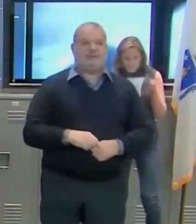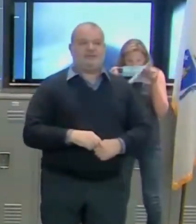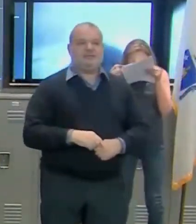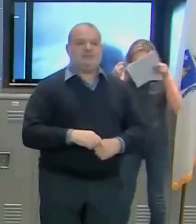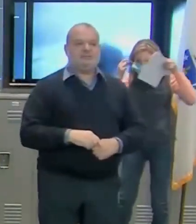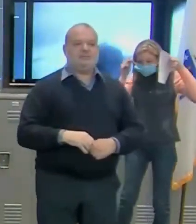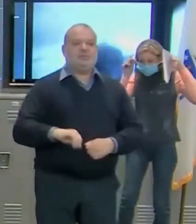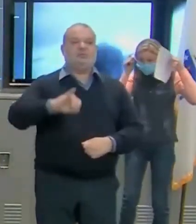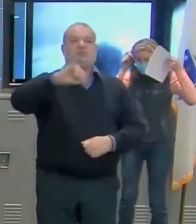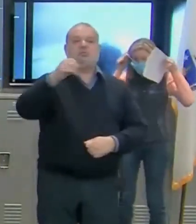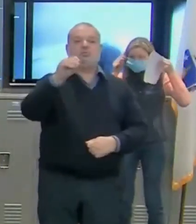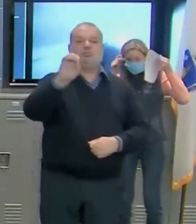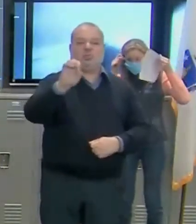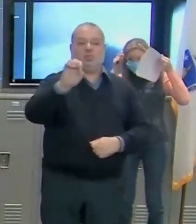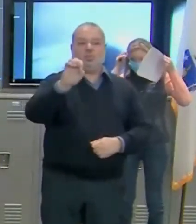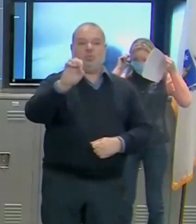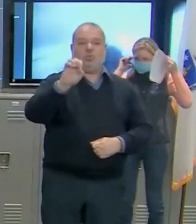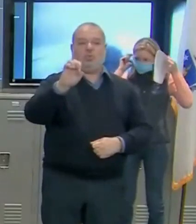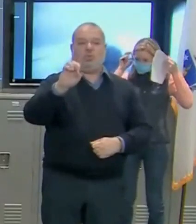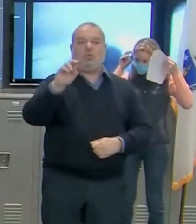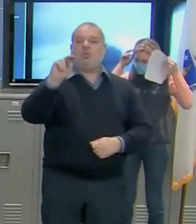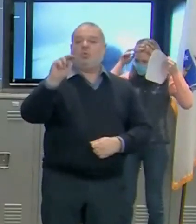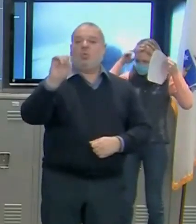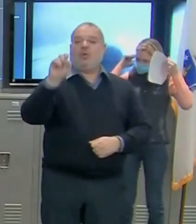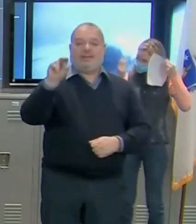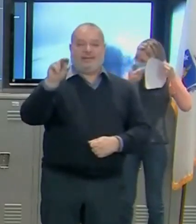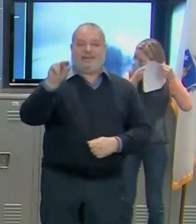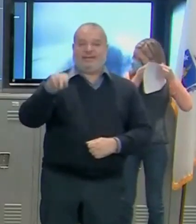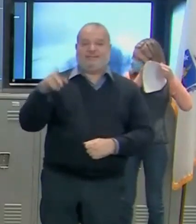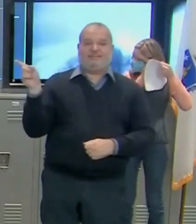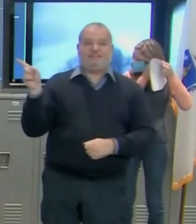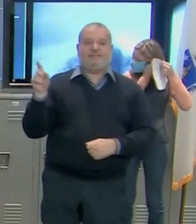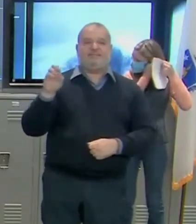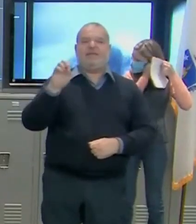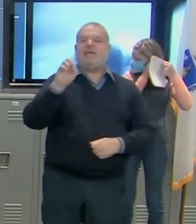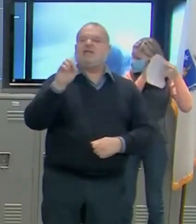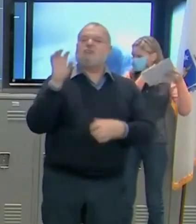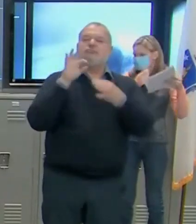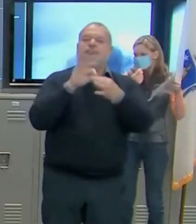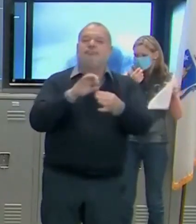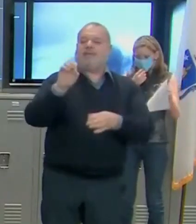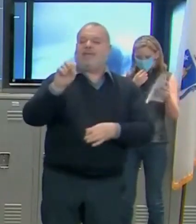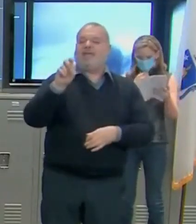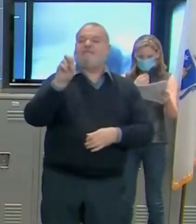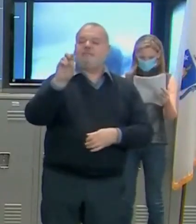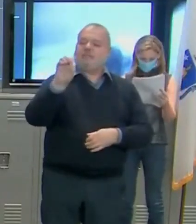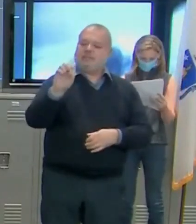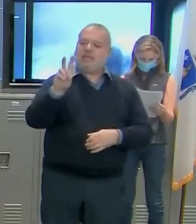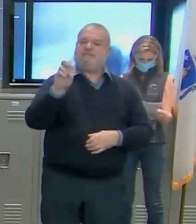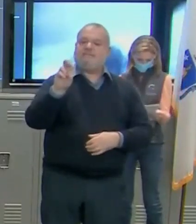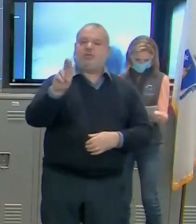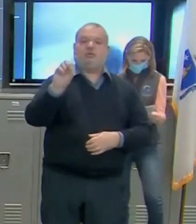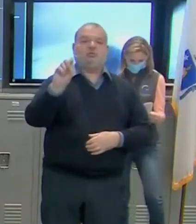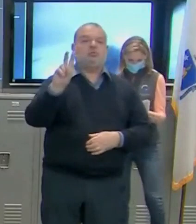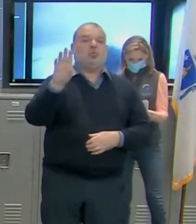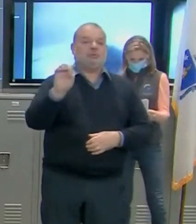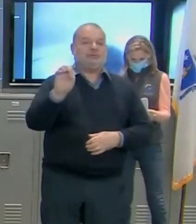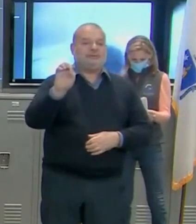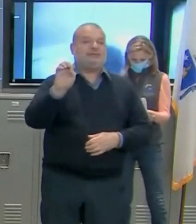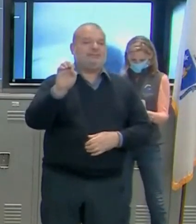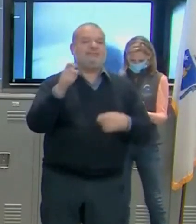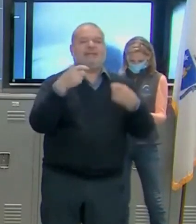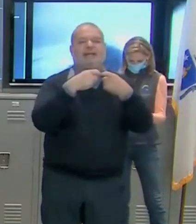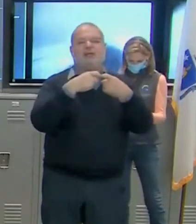Thank you, Madam Secretary, Governor Baker, Lieutenant Governor Polito. On behalf of Eversource, we have on